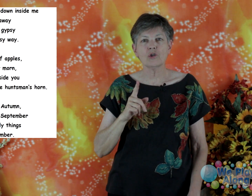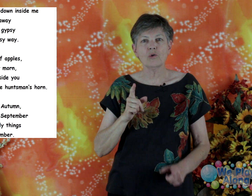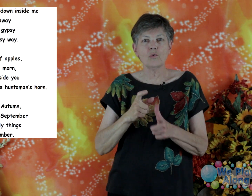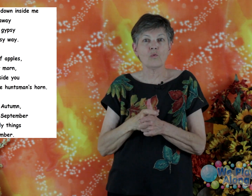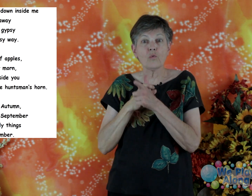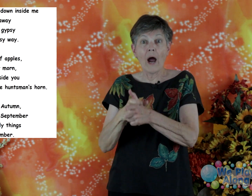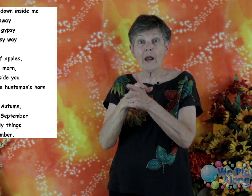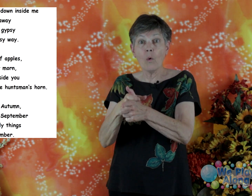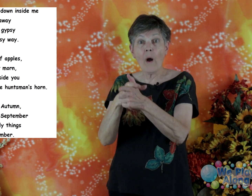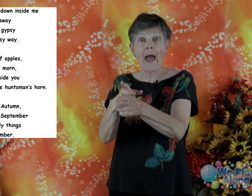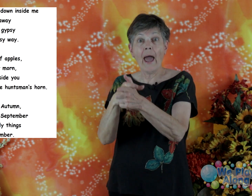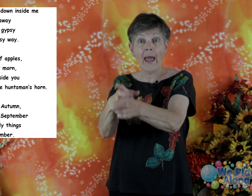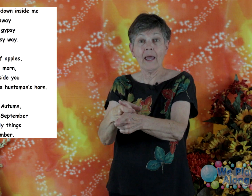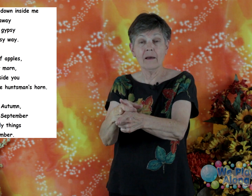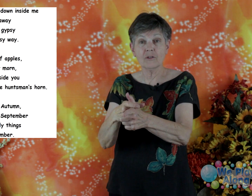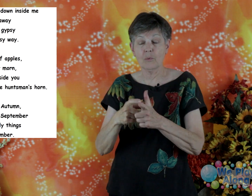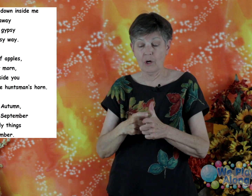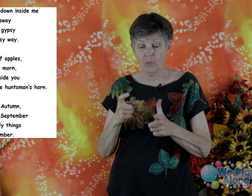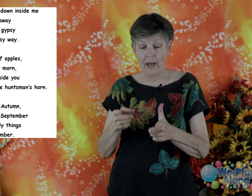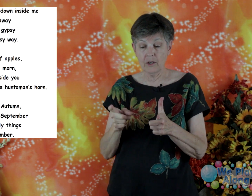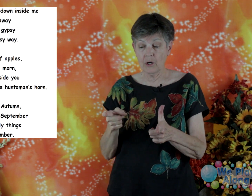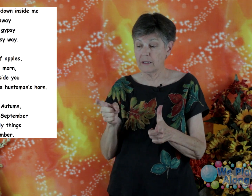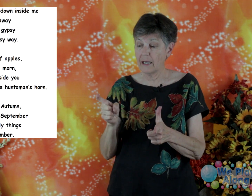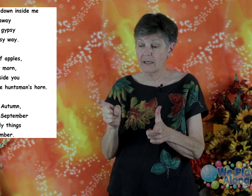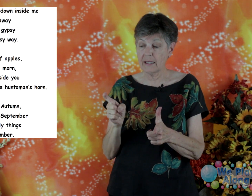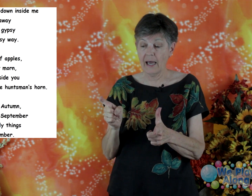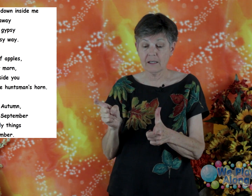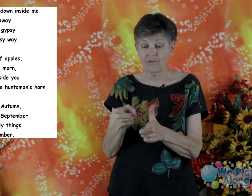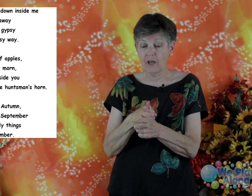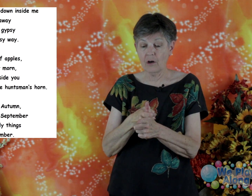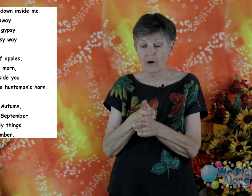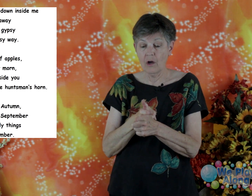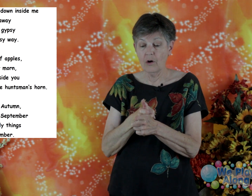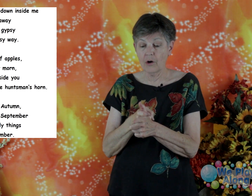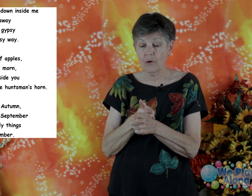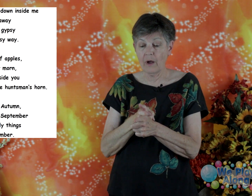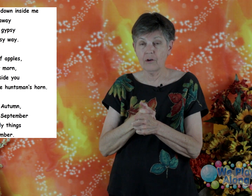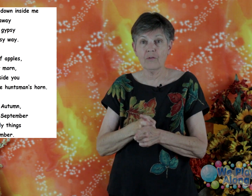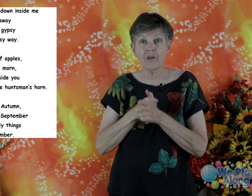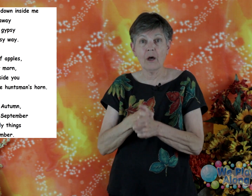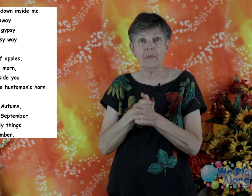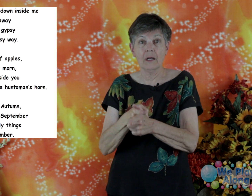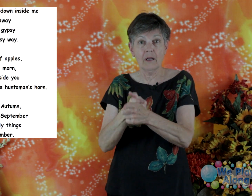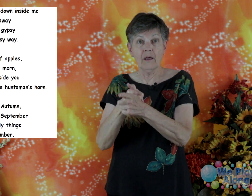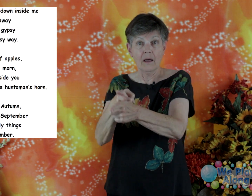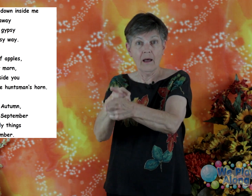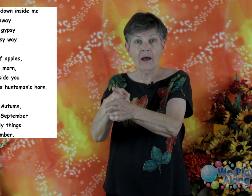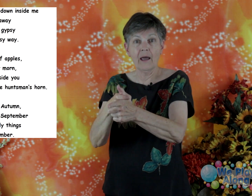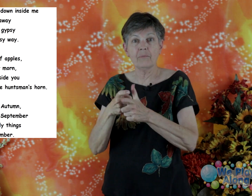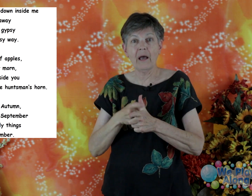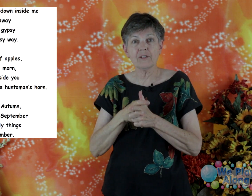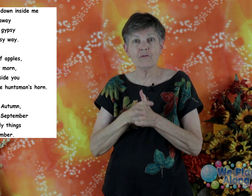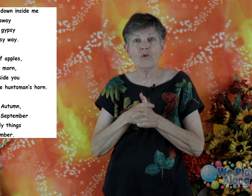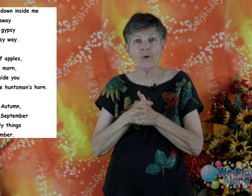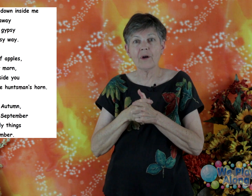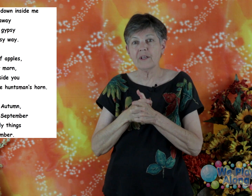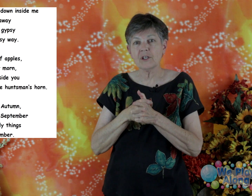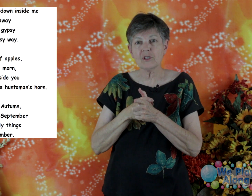to run away. So we're going to run. You could take this X finger, hook it around your thumb, and bounce it forward. This is a sign